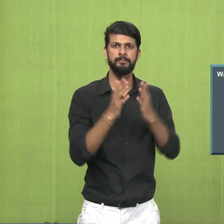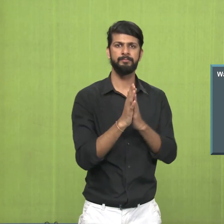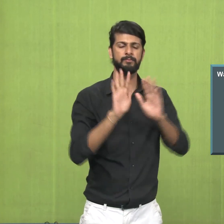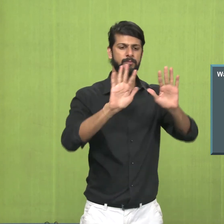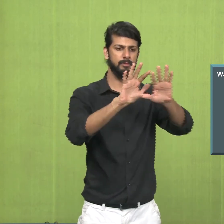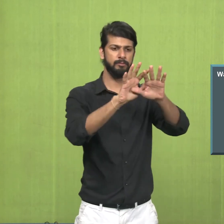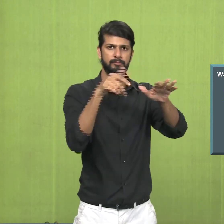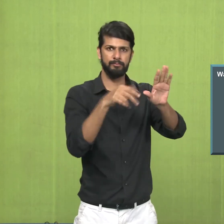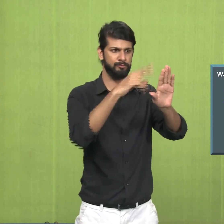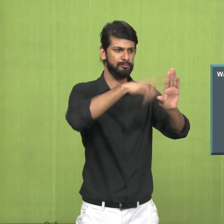Watercolor glaze.